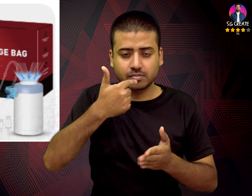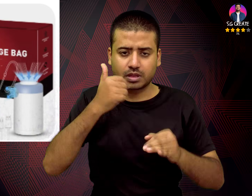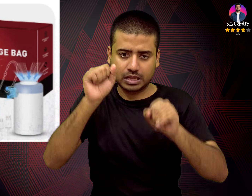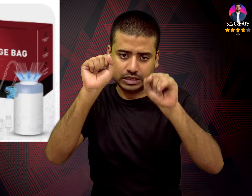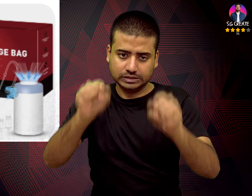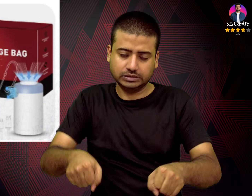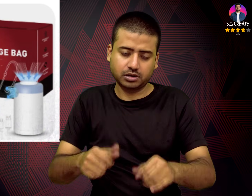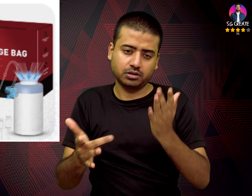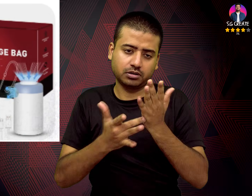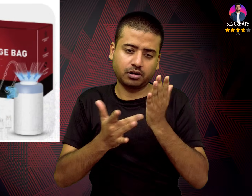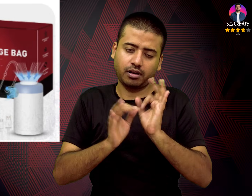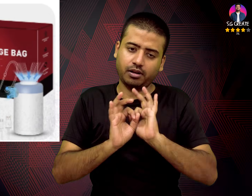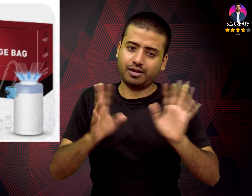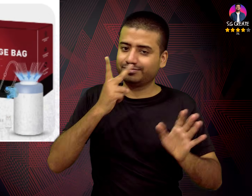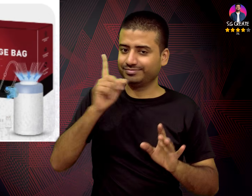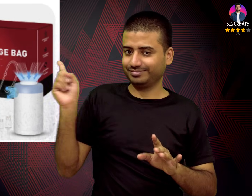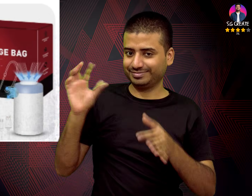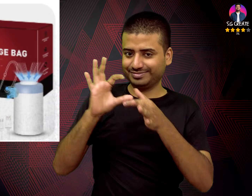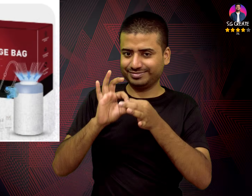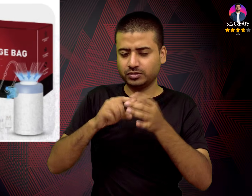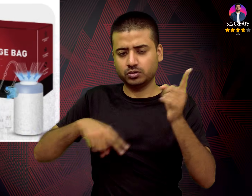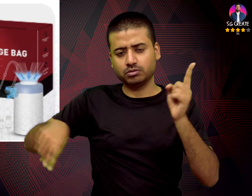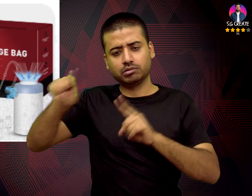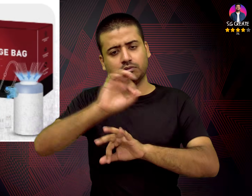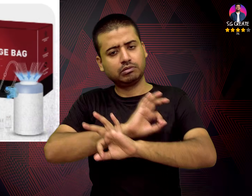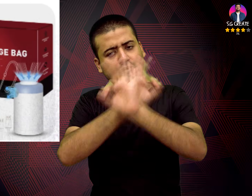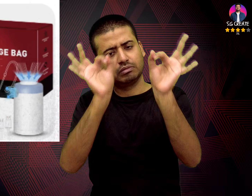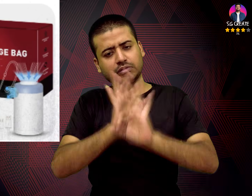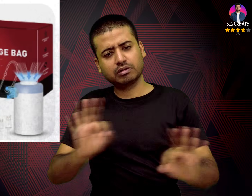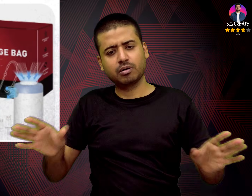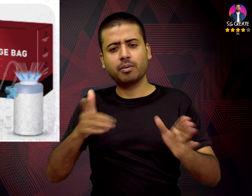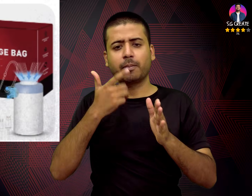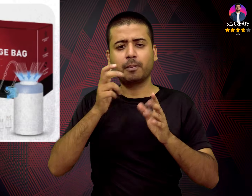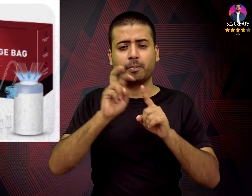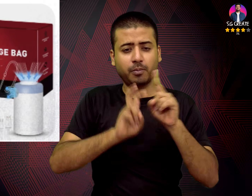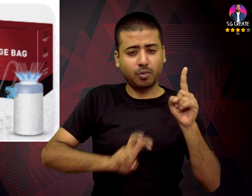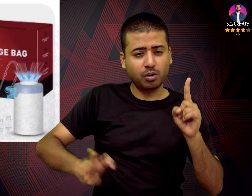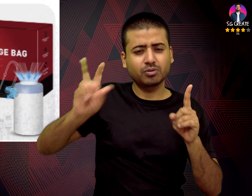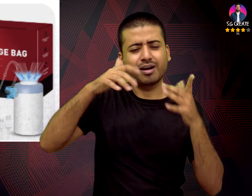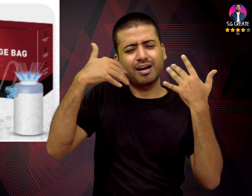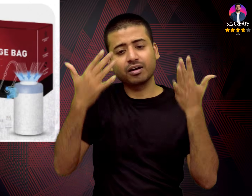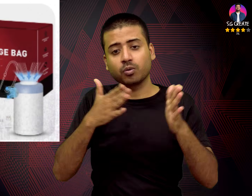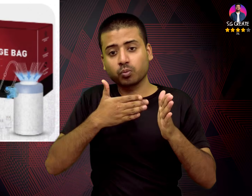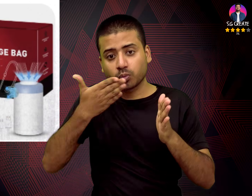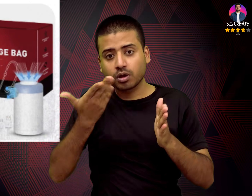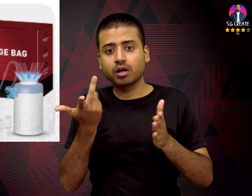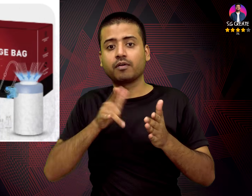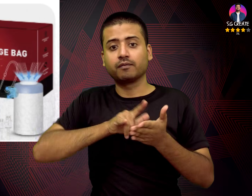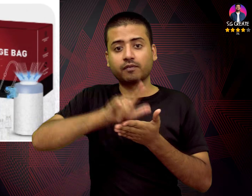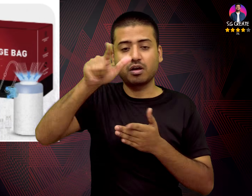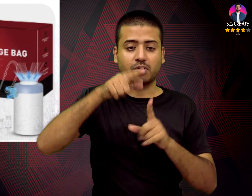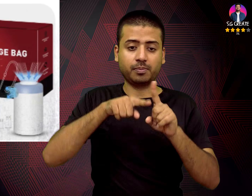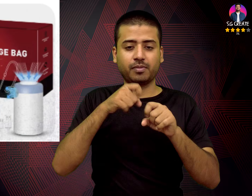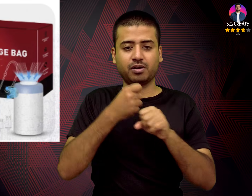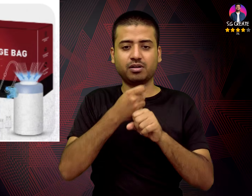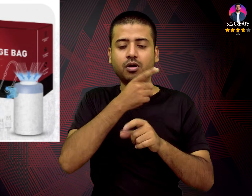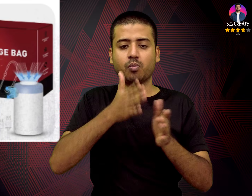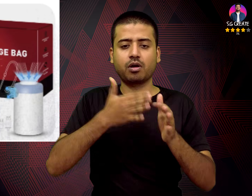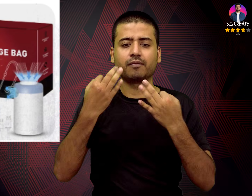capacity. Benefits beyond space saving. While space is the primary motivator, the advantages of vacuum sealing